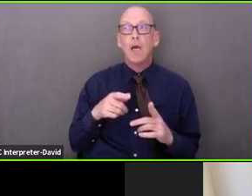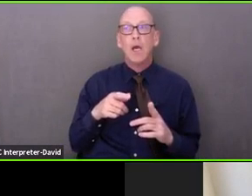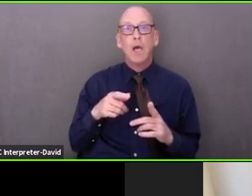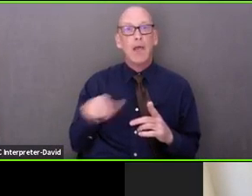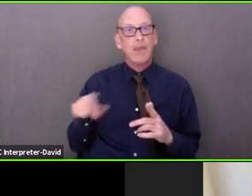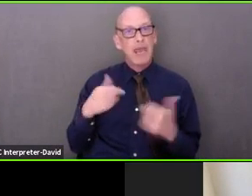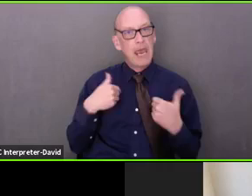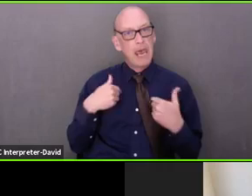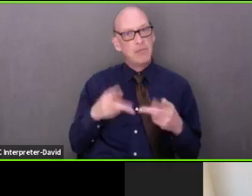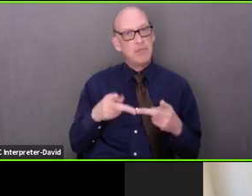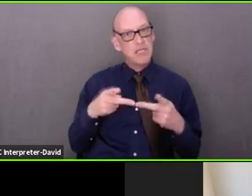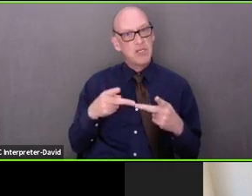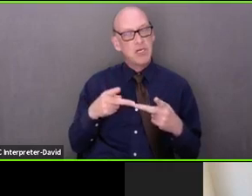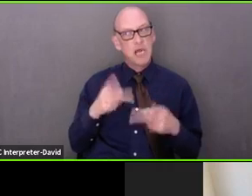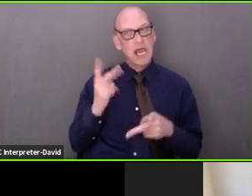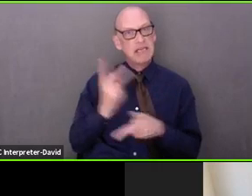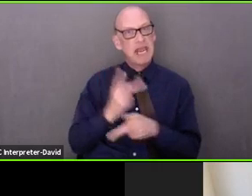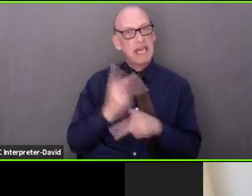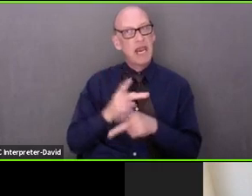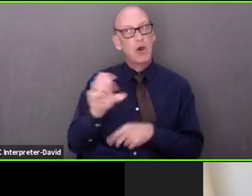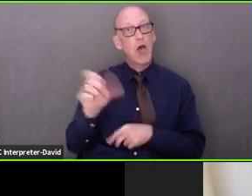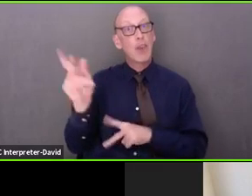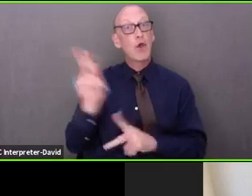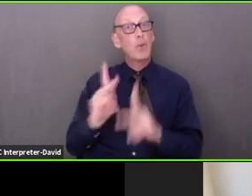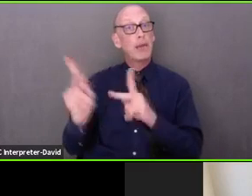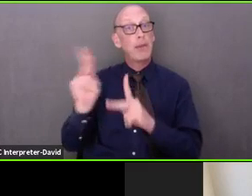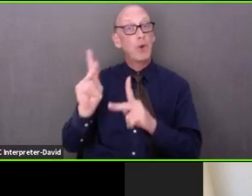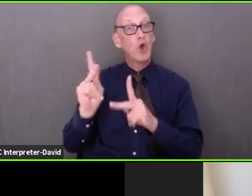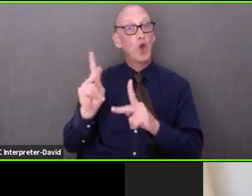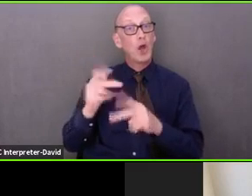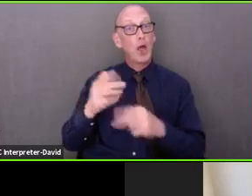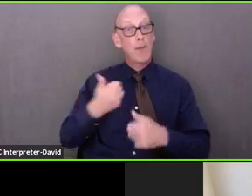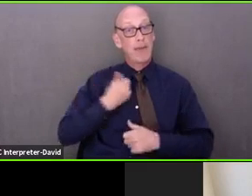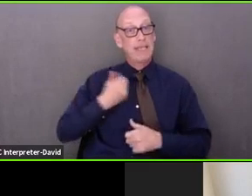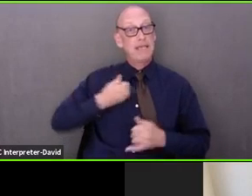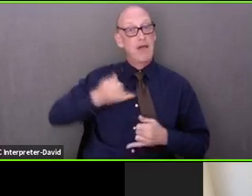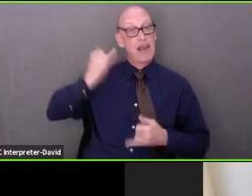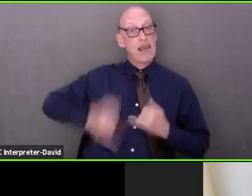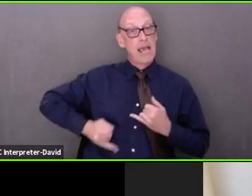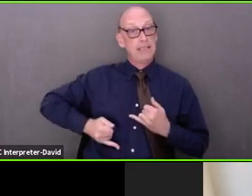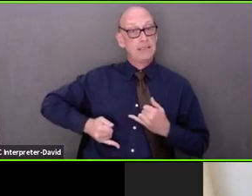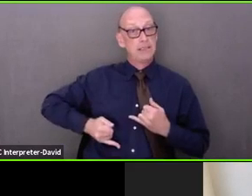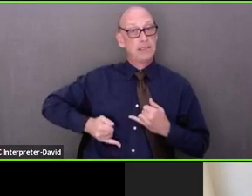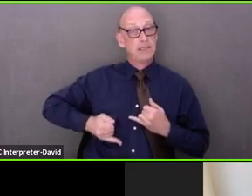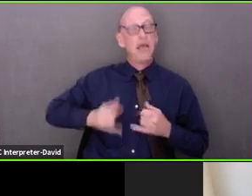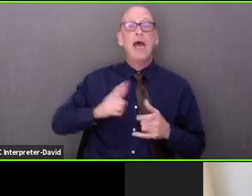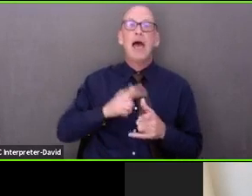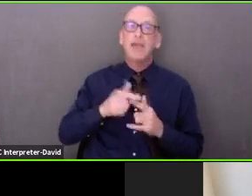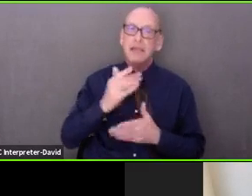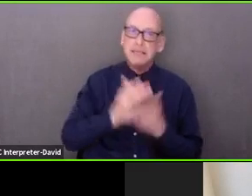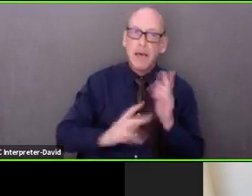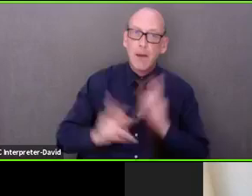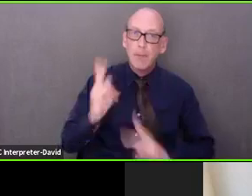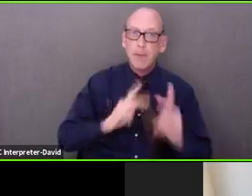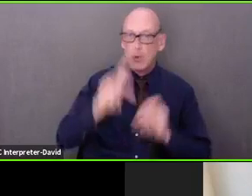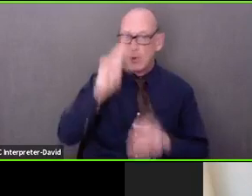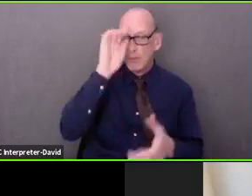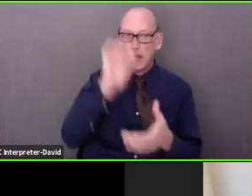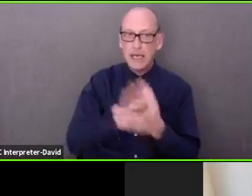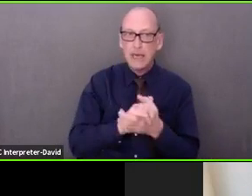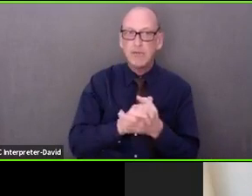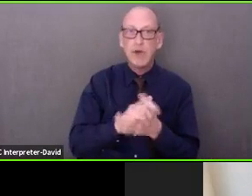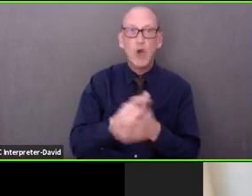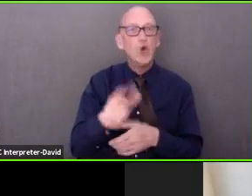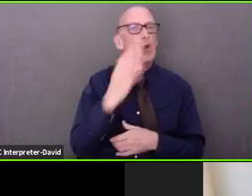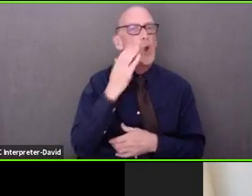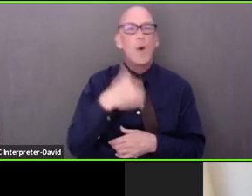position of taking care of everyone else, putting themselves last. And then there are some folks who believe, I